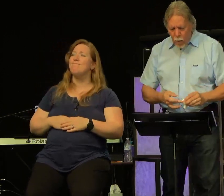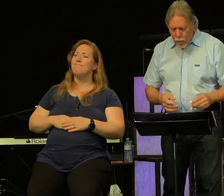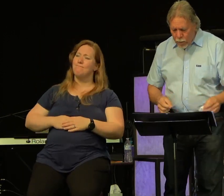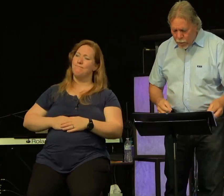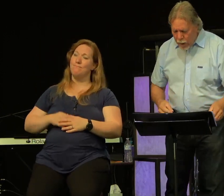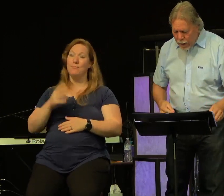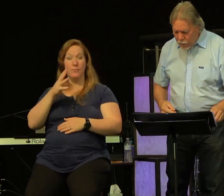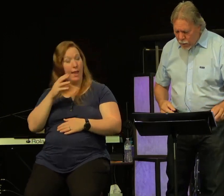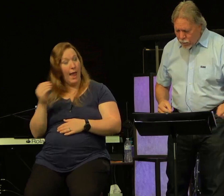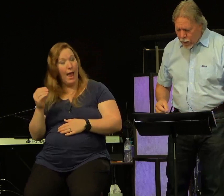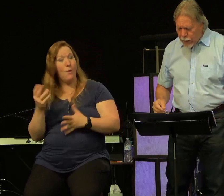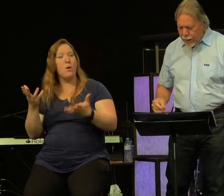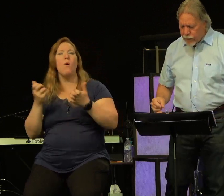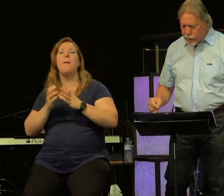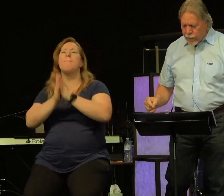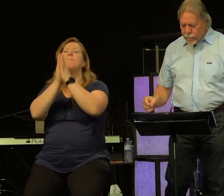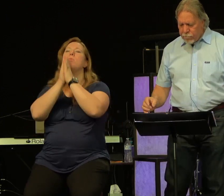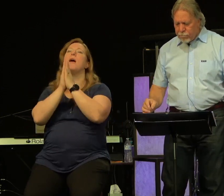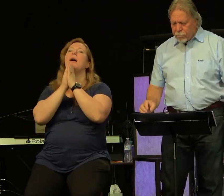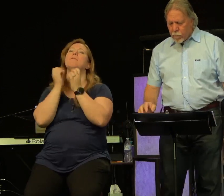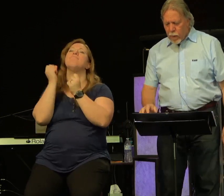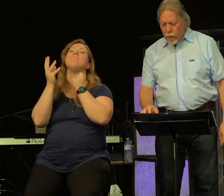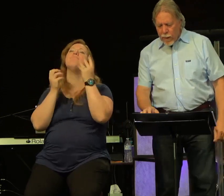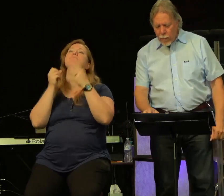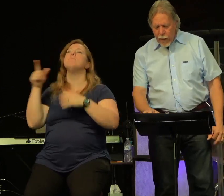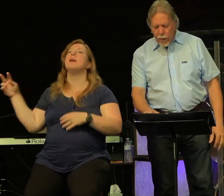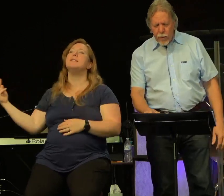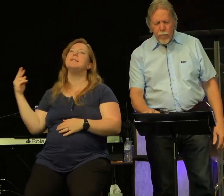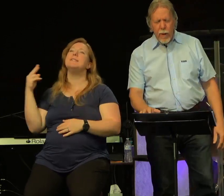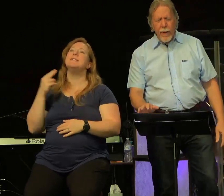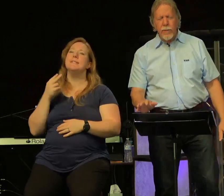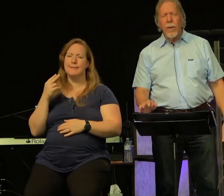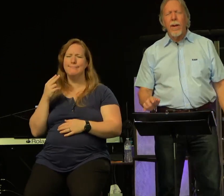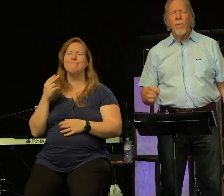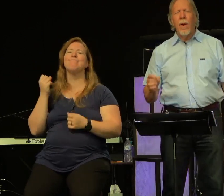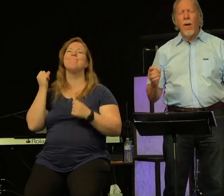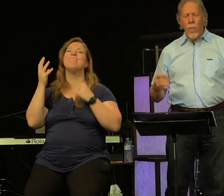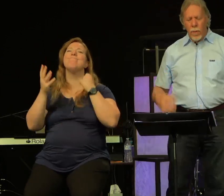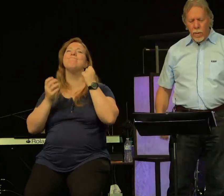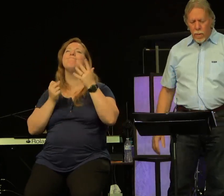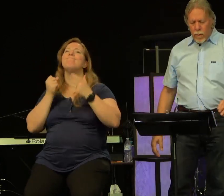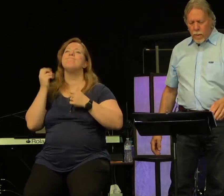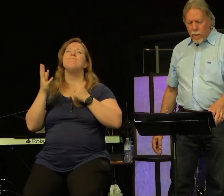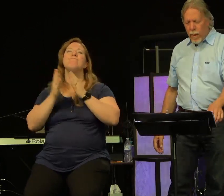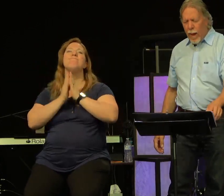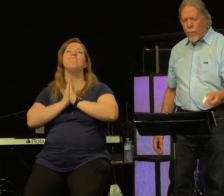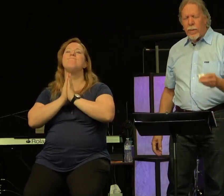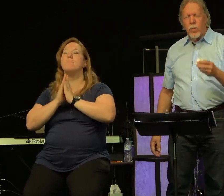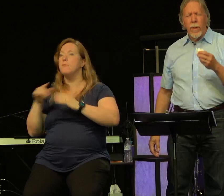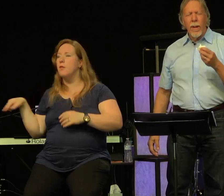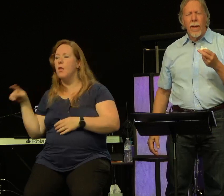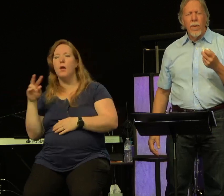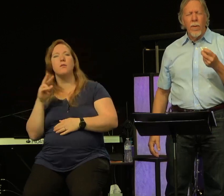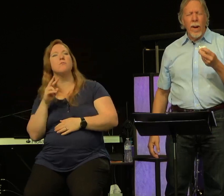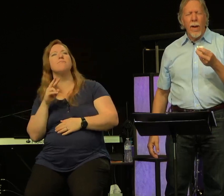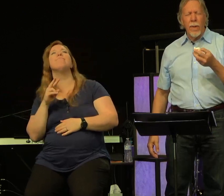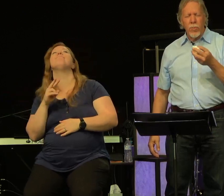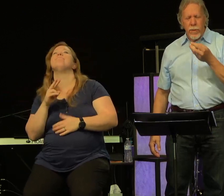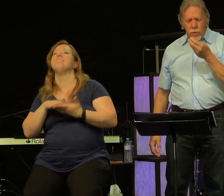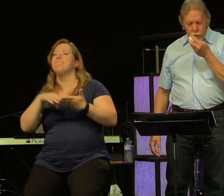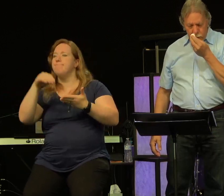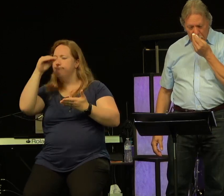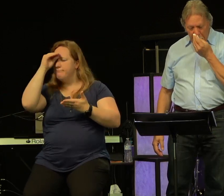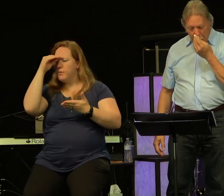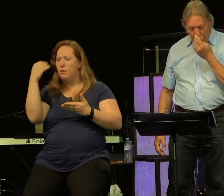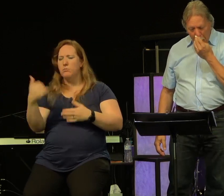And we want to pray in front of our kids. Let them hear us pray so that they'll know how much we love you and how much